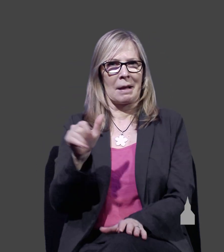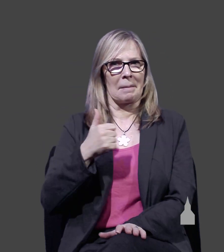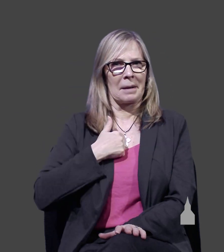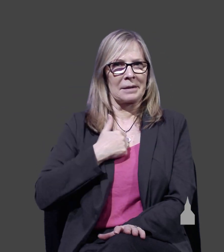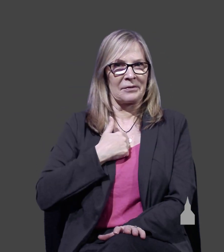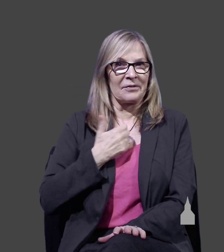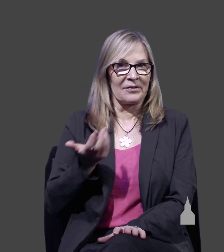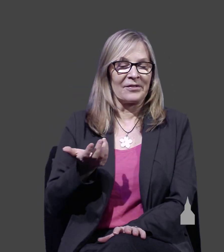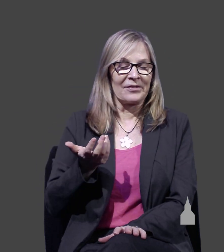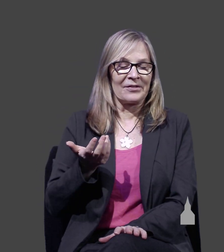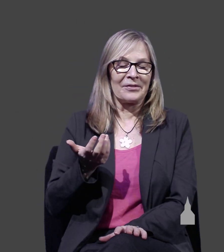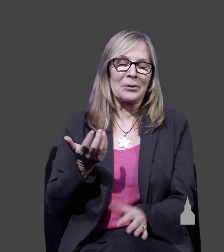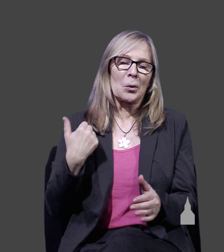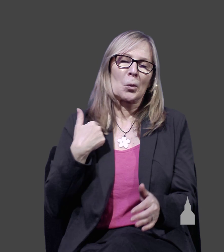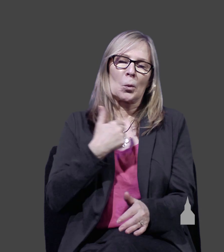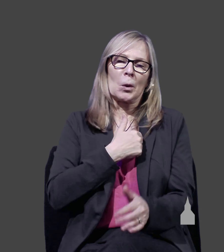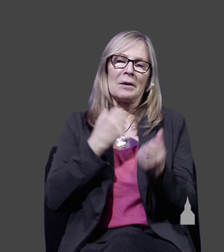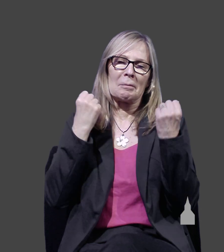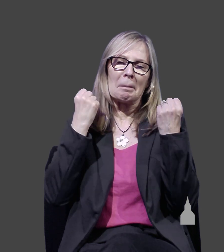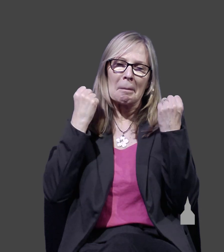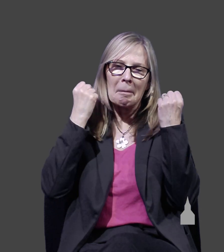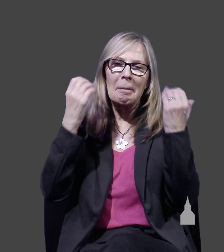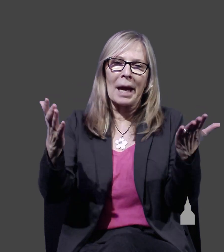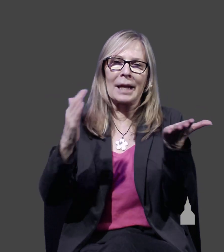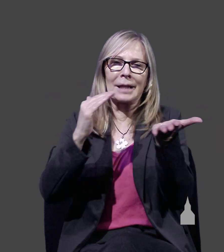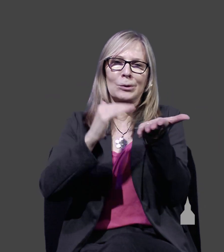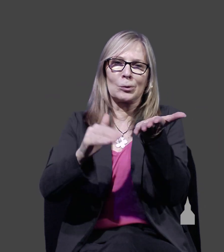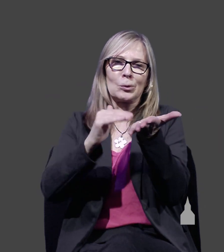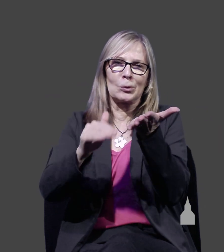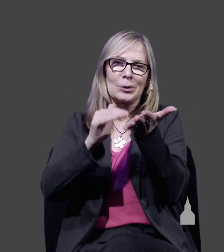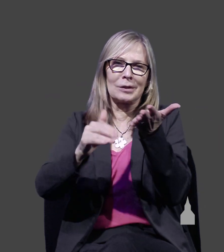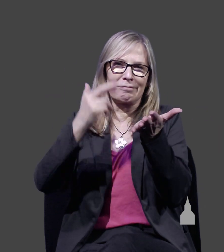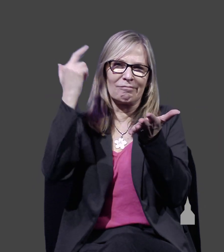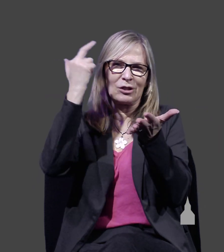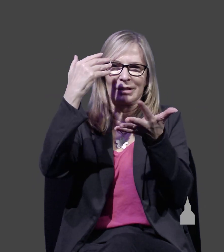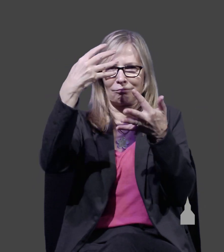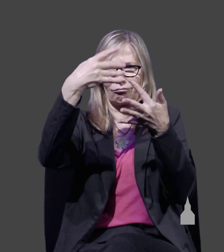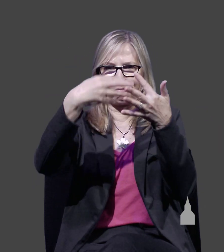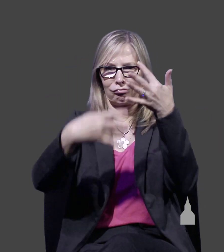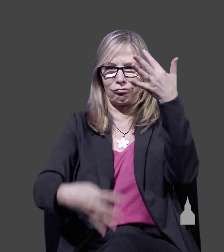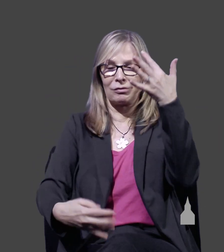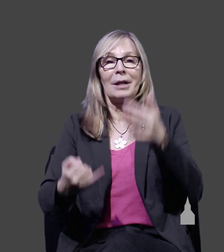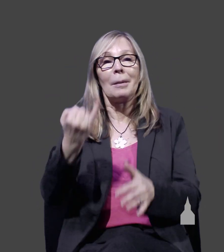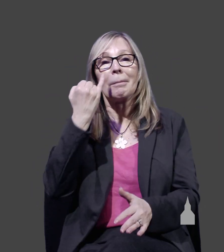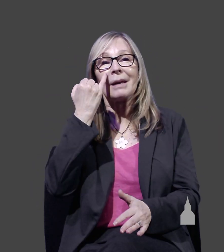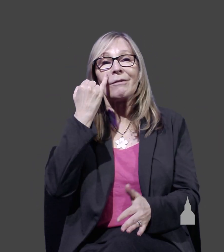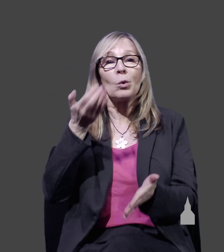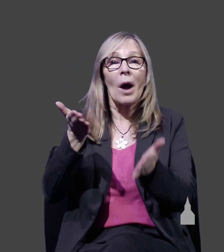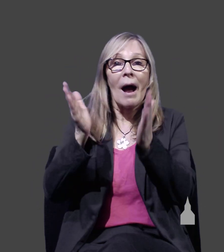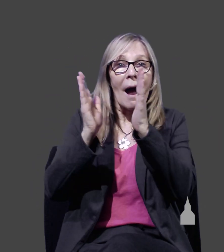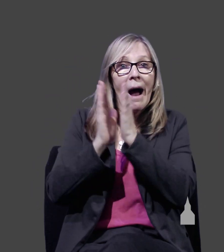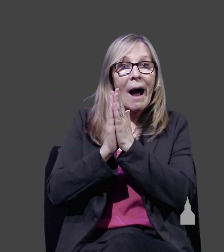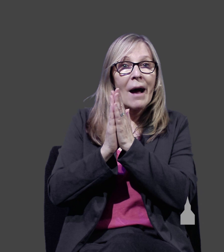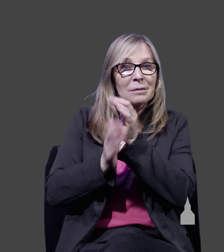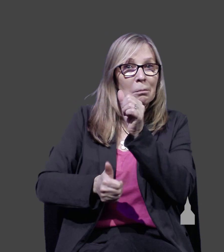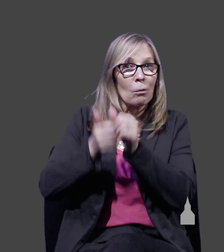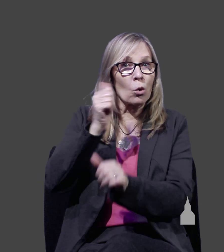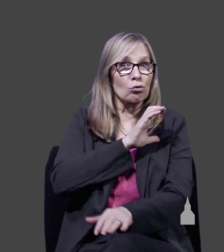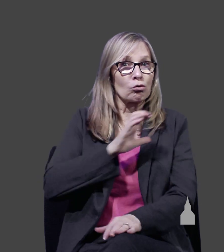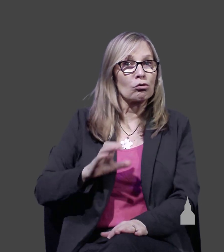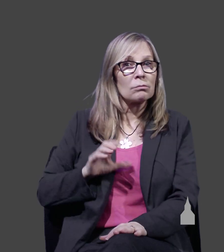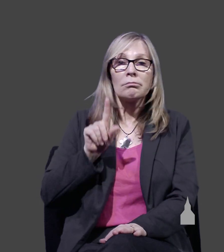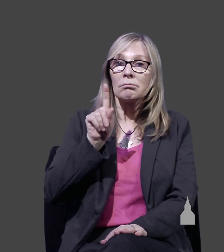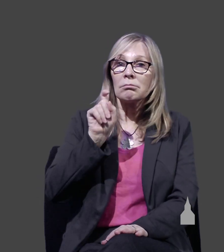The reasons are endless, but if you ask most Christians, do you daily share the truth